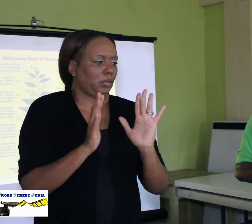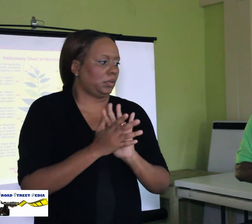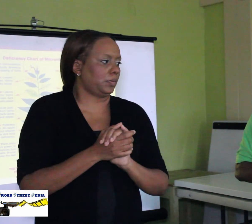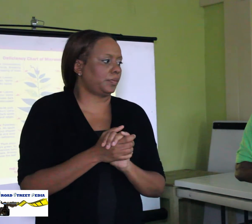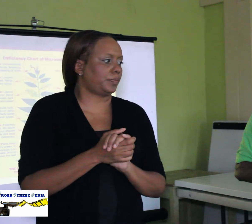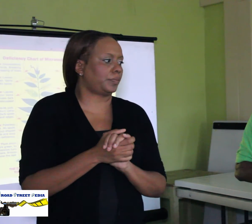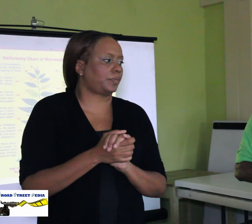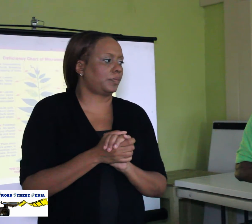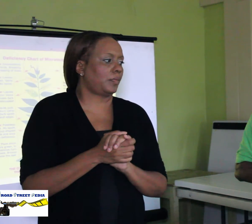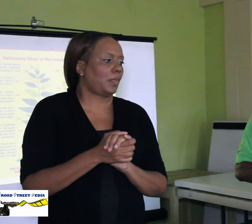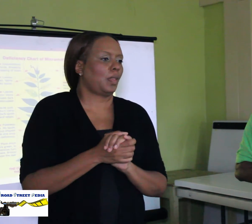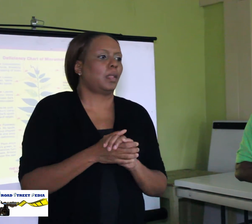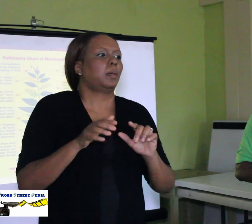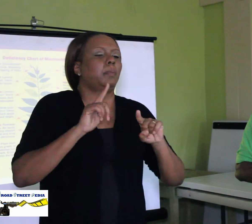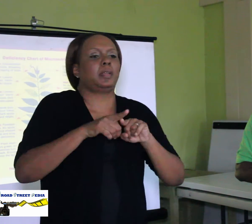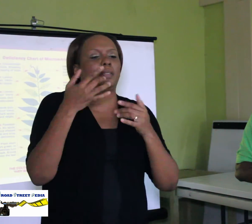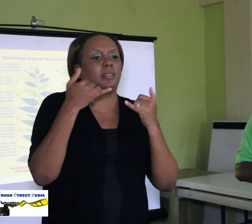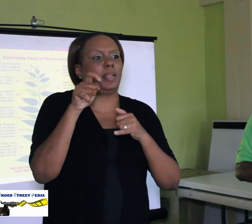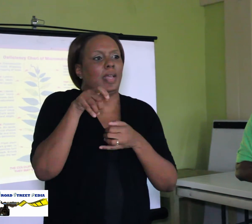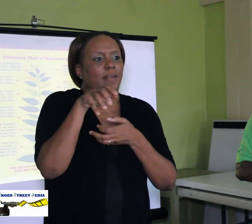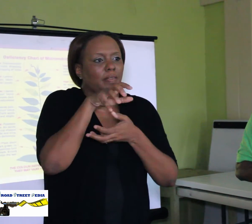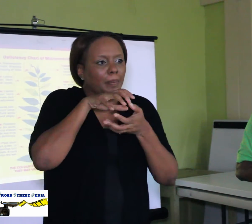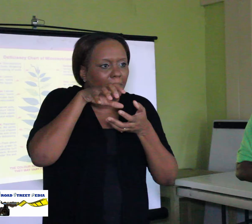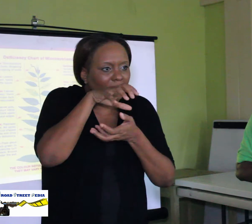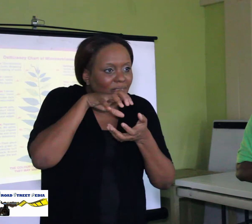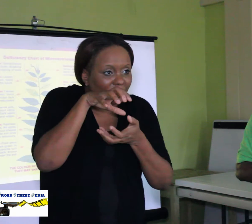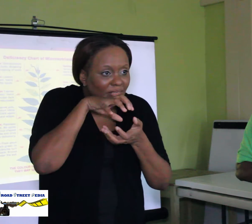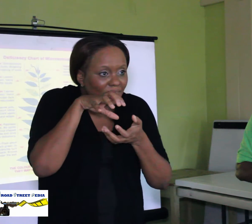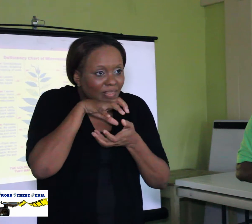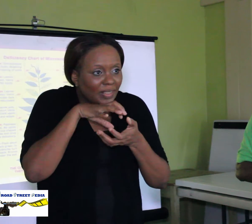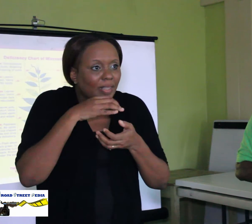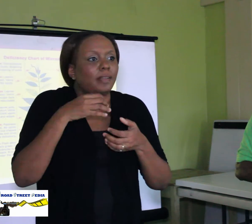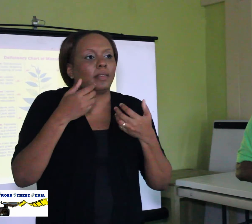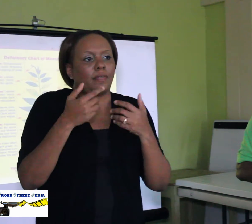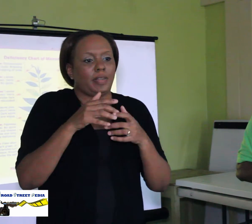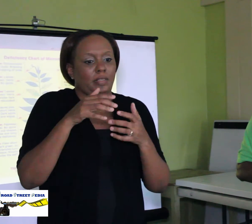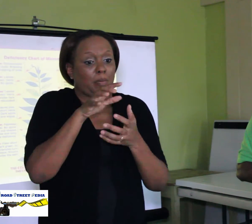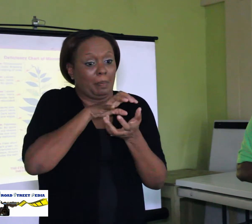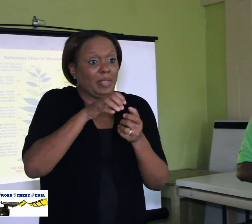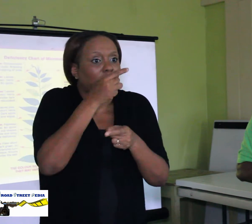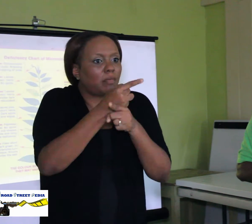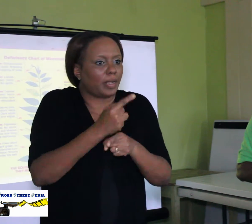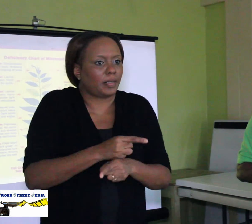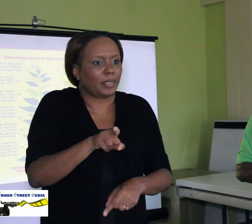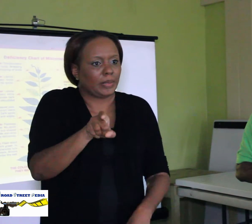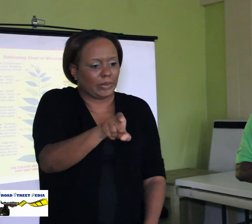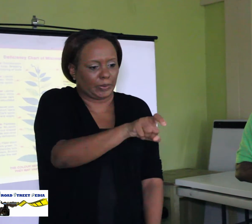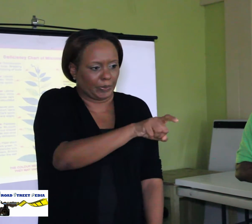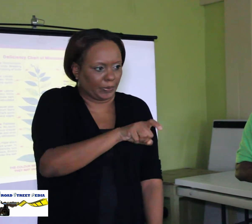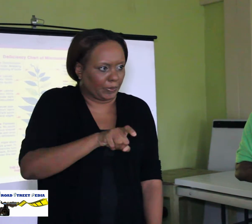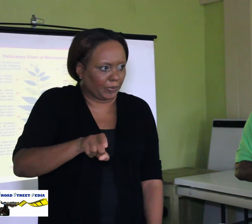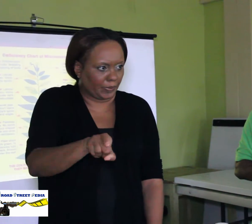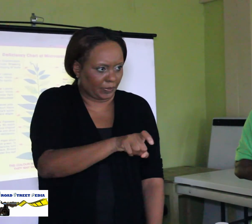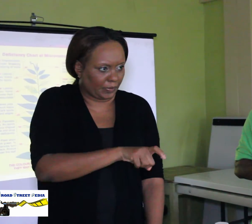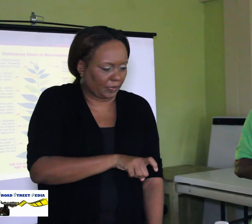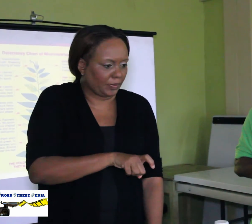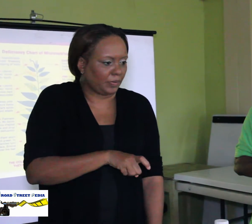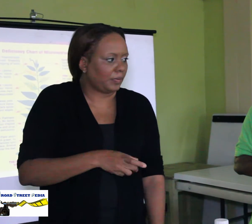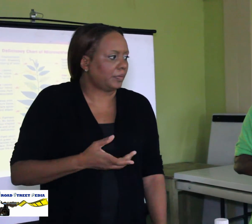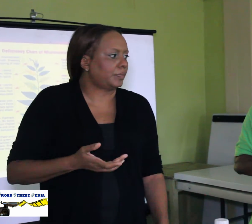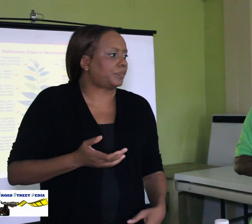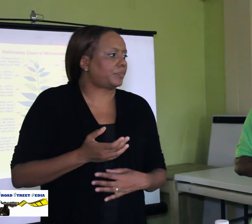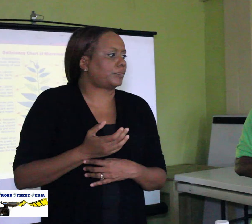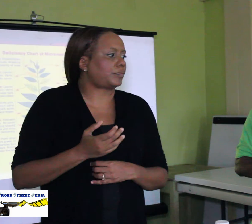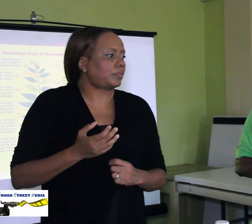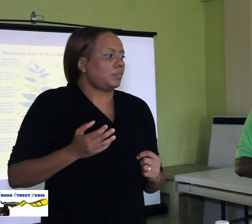to mix them according to the rate, and you will spread that onto the leaf. So you just basically can ask them for